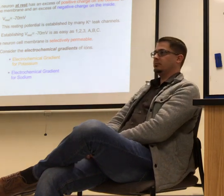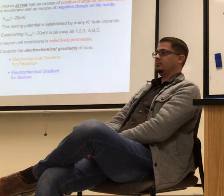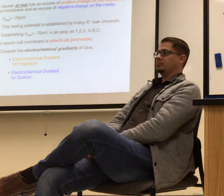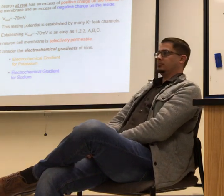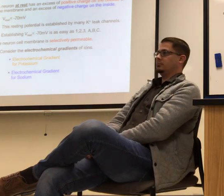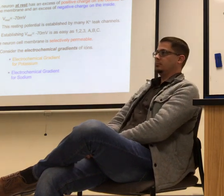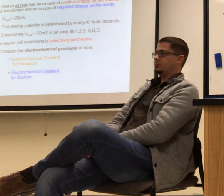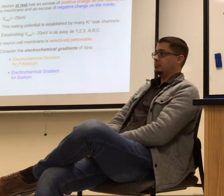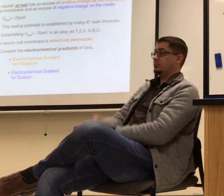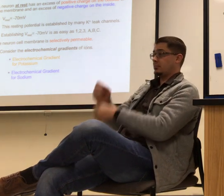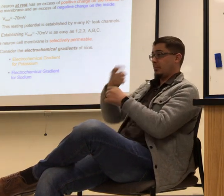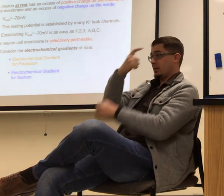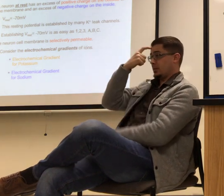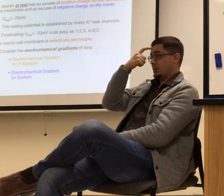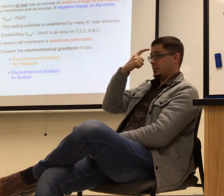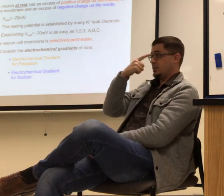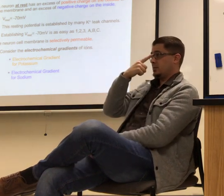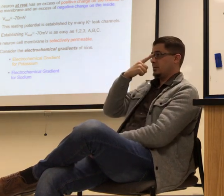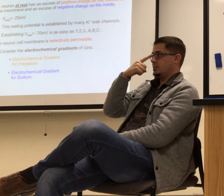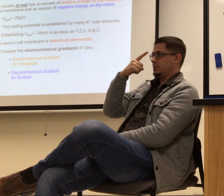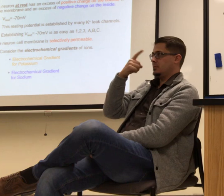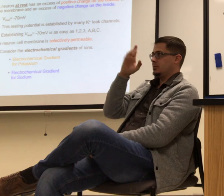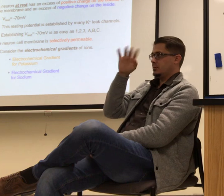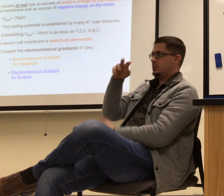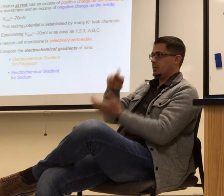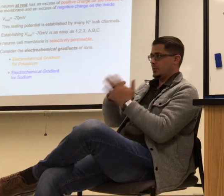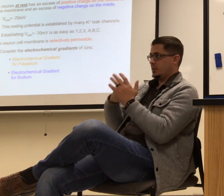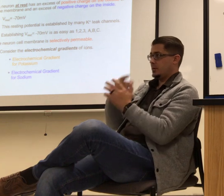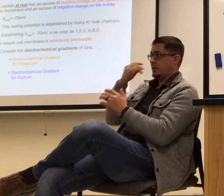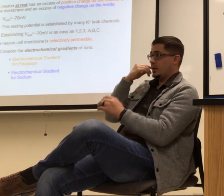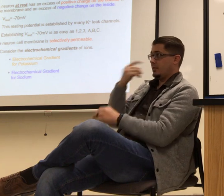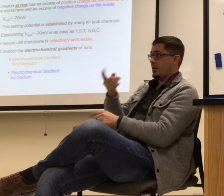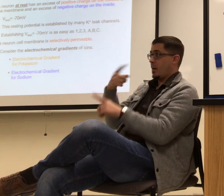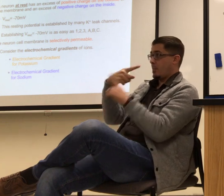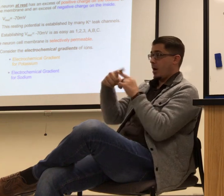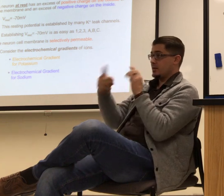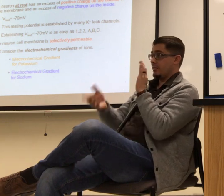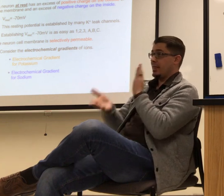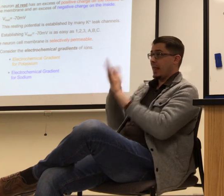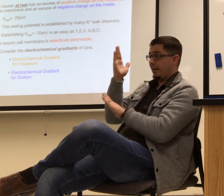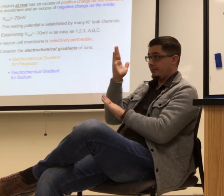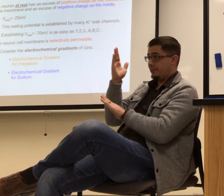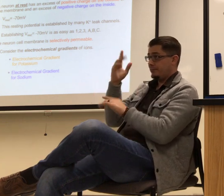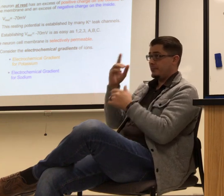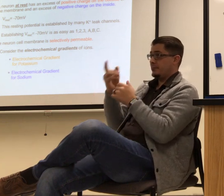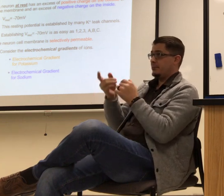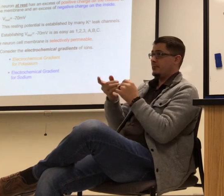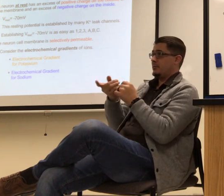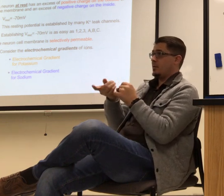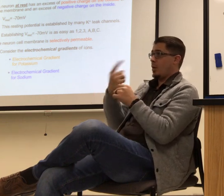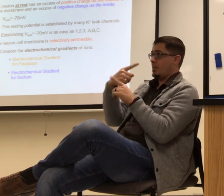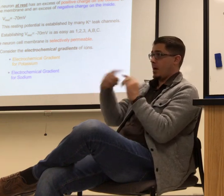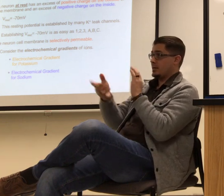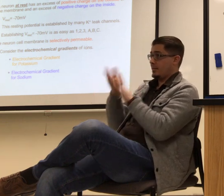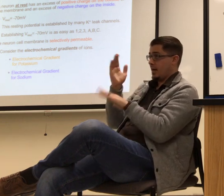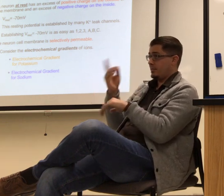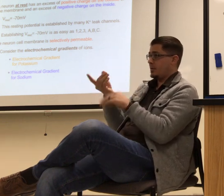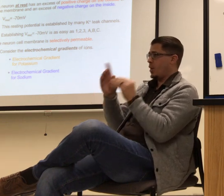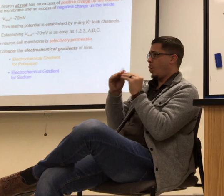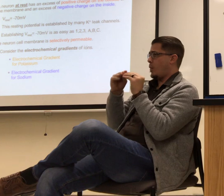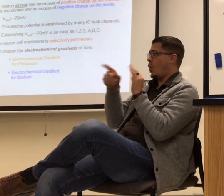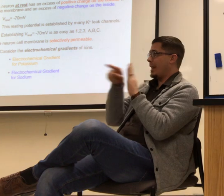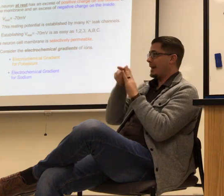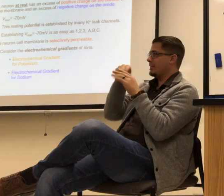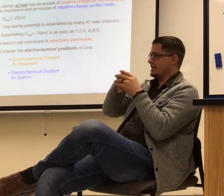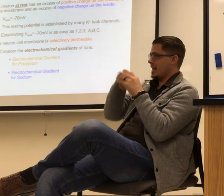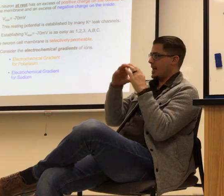Does that make sense? Because by definition, if one left and there's one positive left, there's one more negative left on the